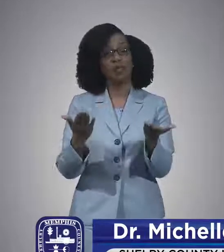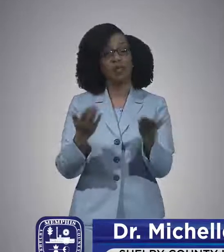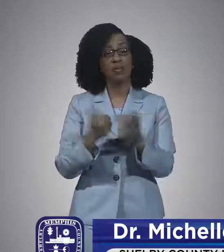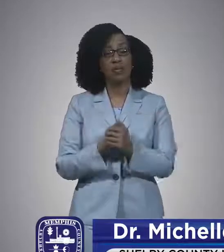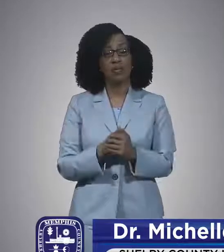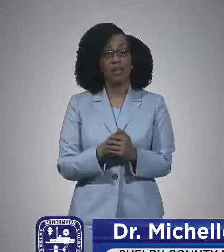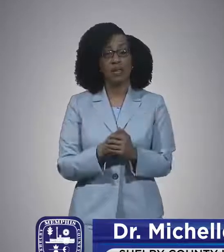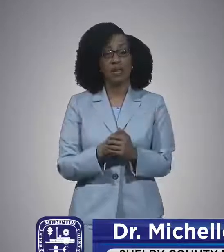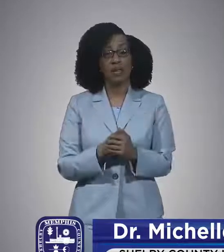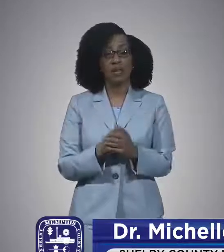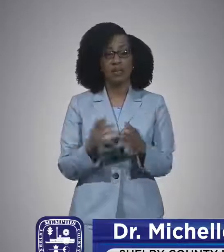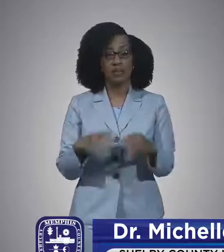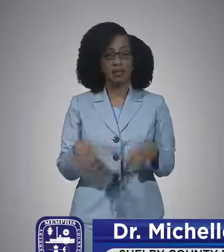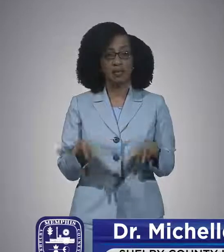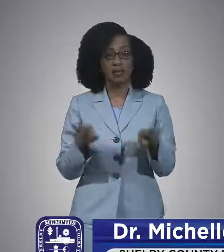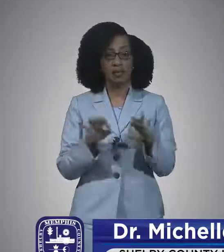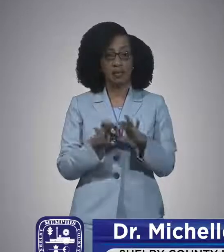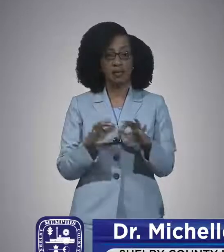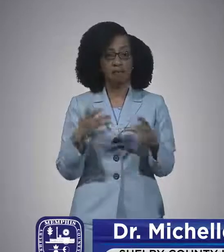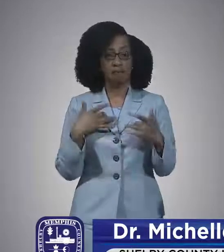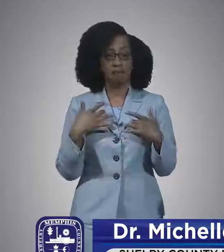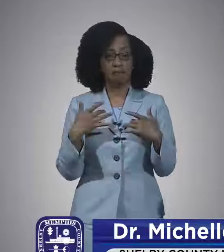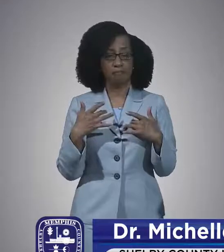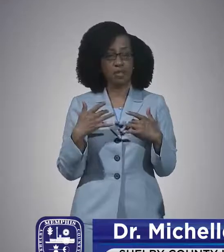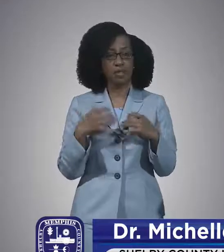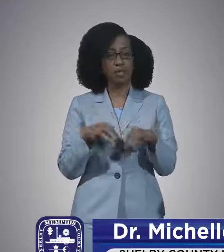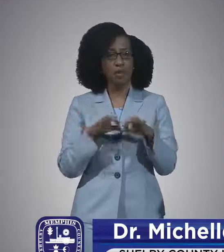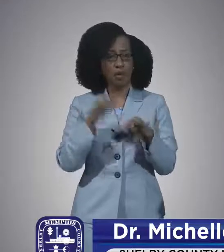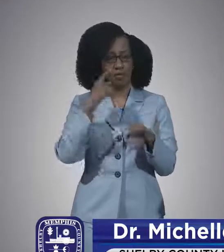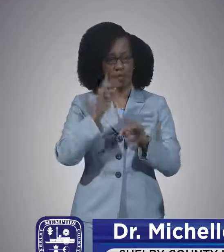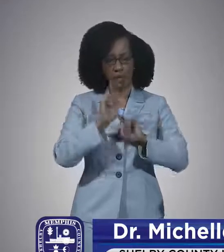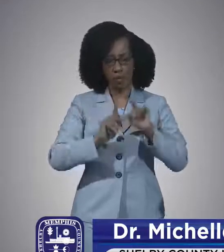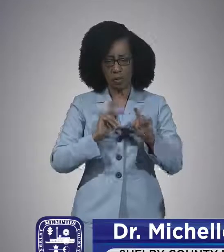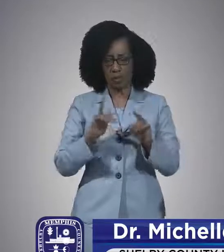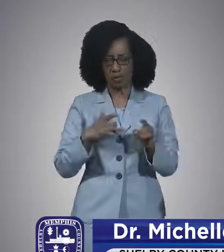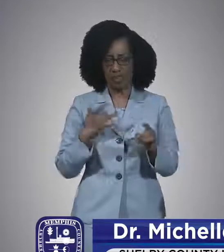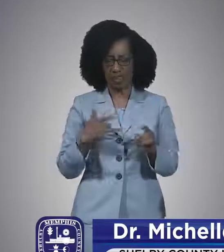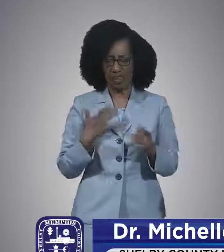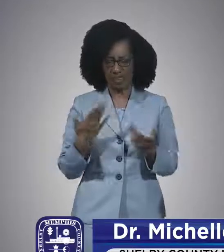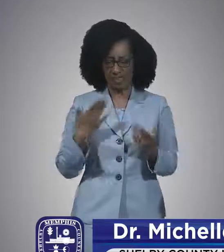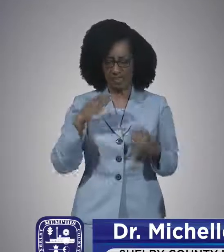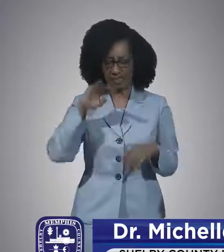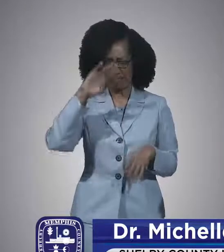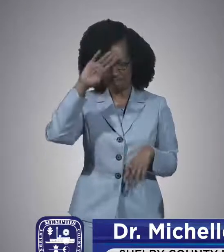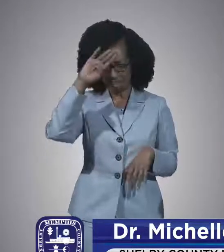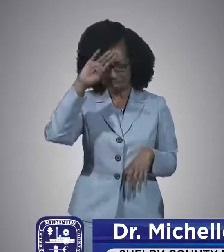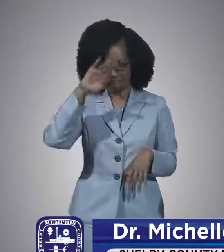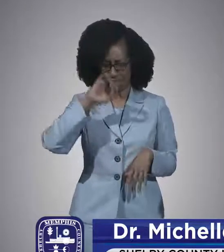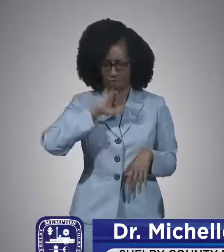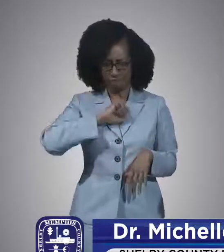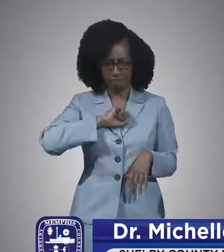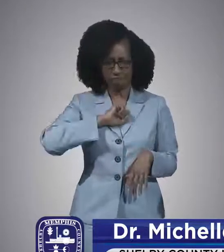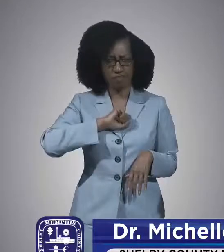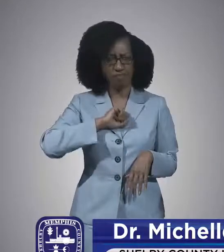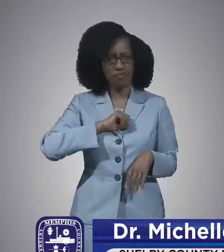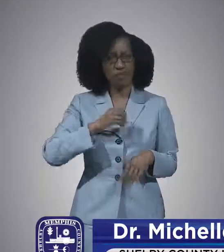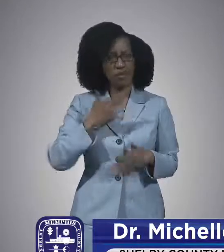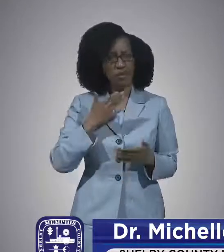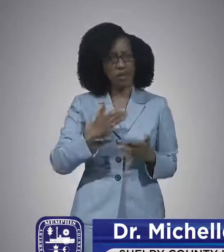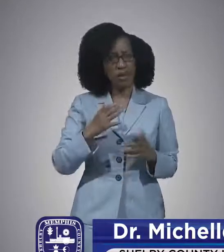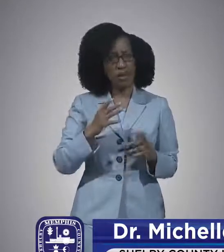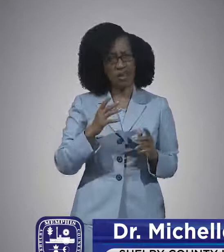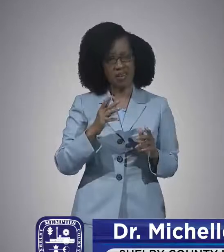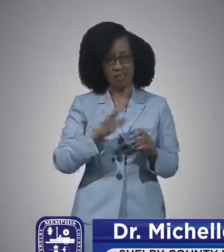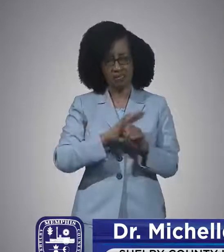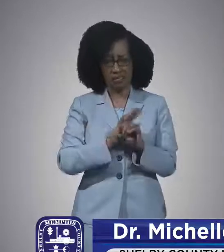is a consideration for people who are feeling symptomatic, maybe worried that they have been exposed or already